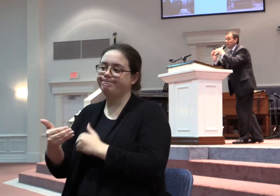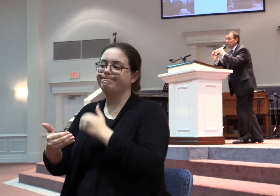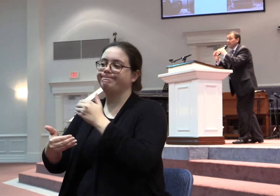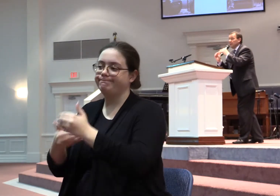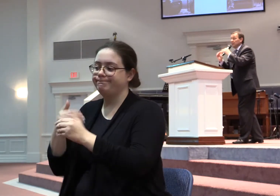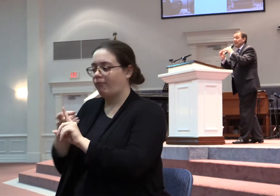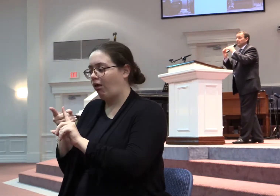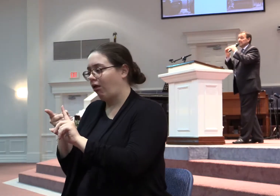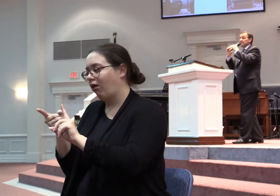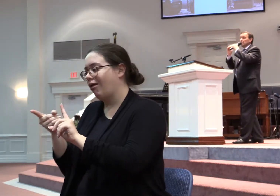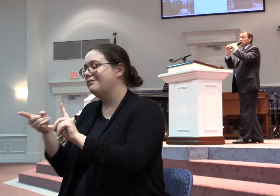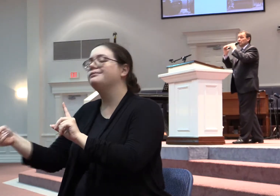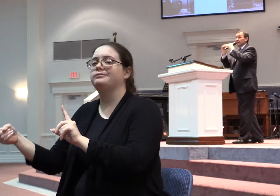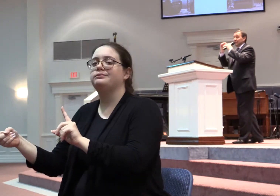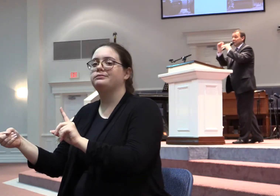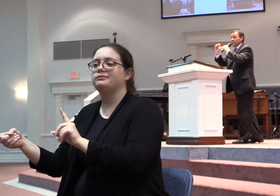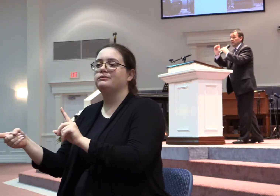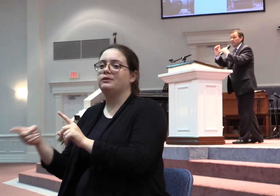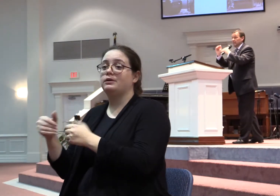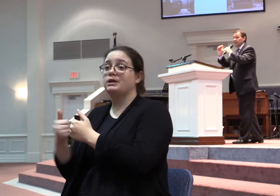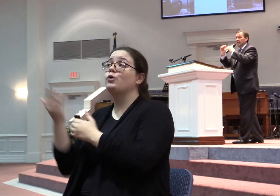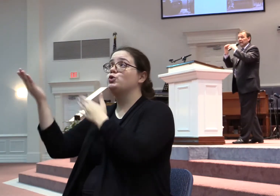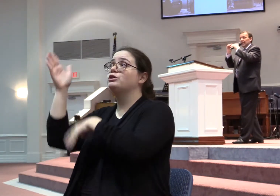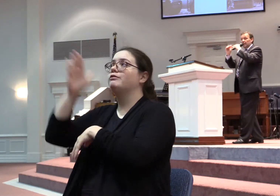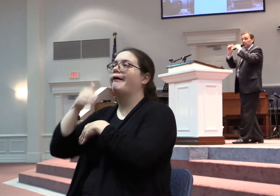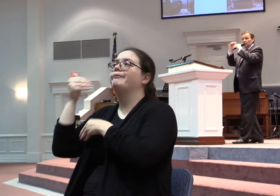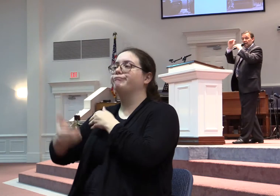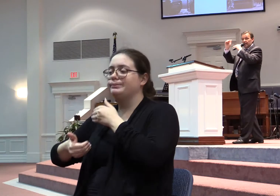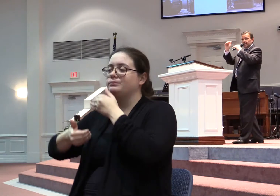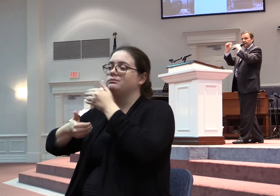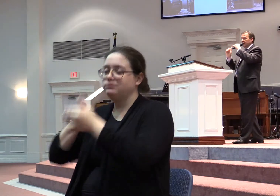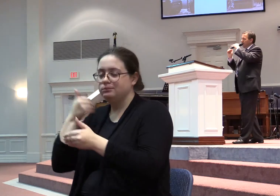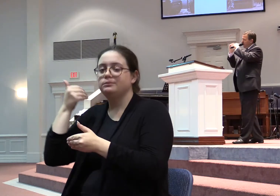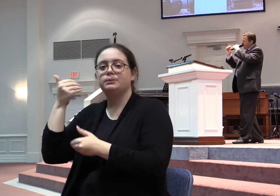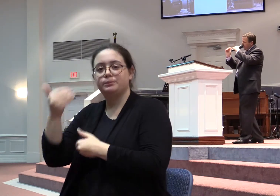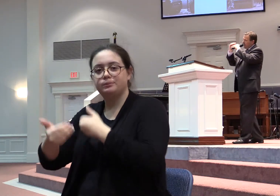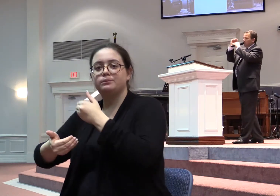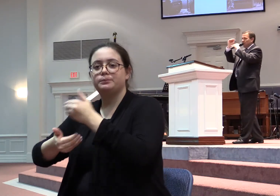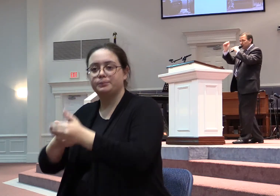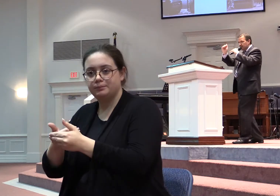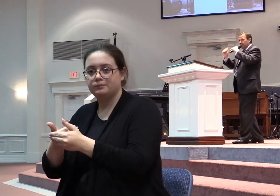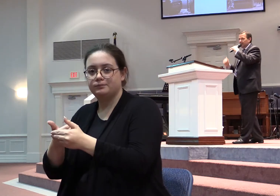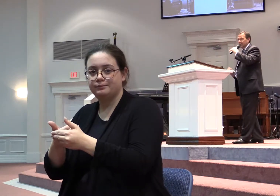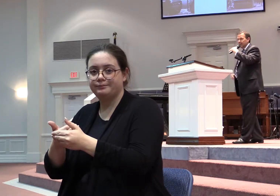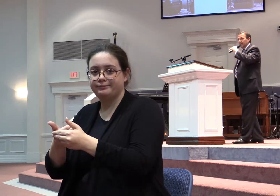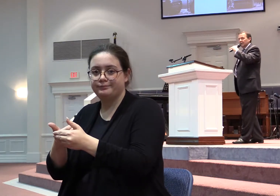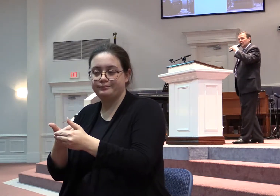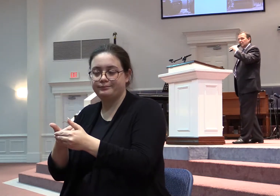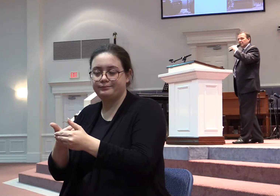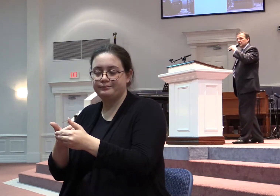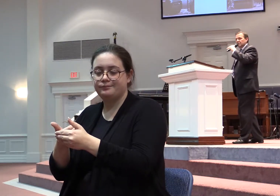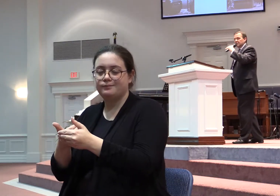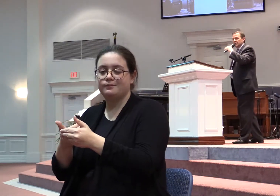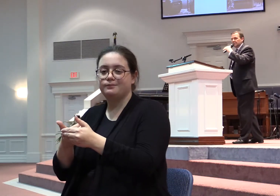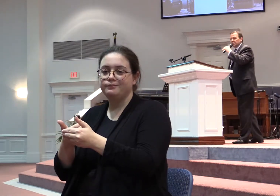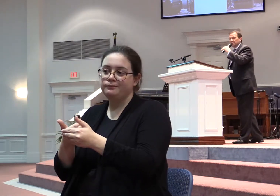for the Lord. The Bible says little by little. Line upon line. Precept upon precept. the Lord